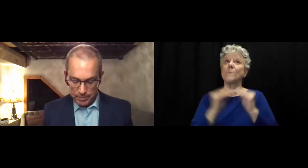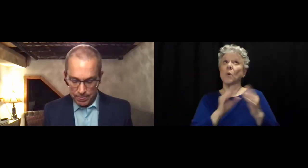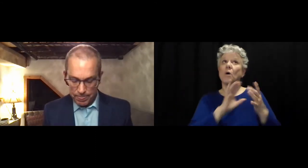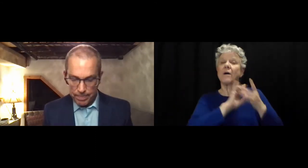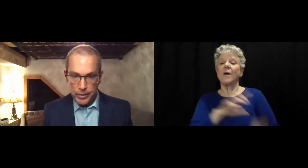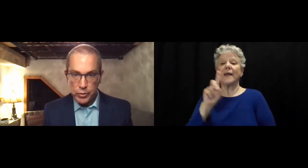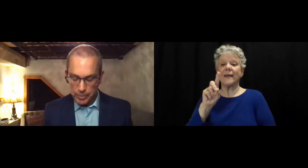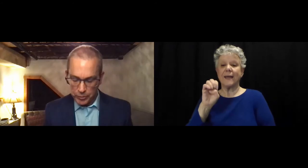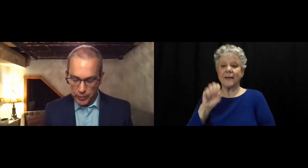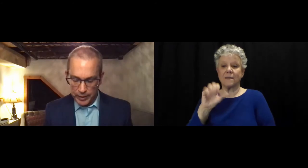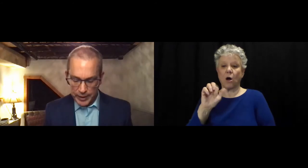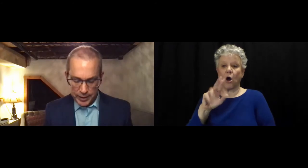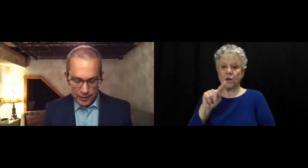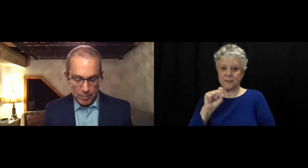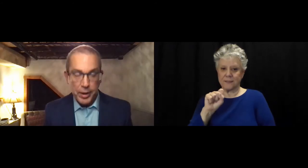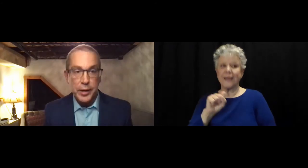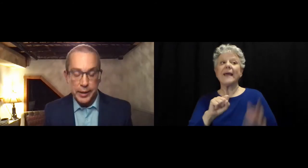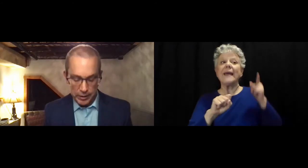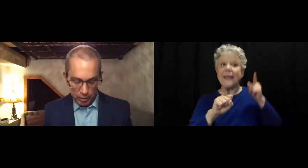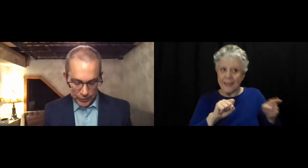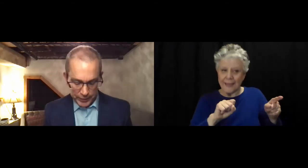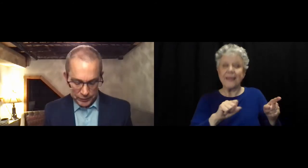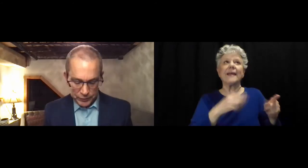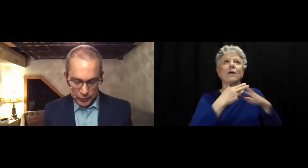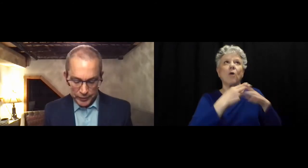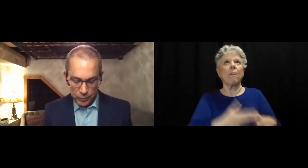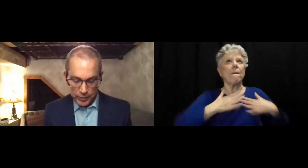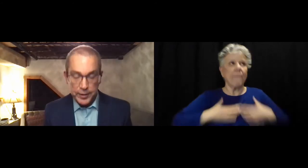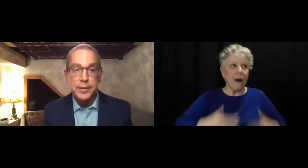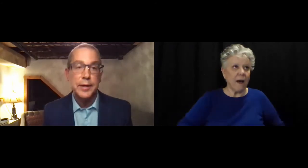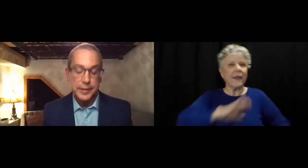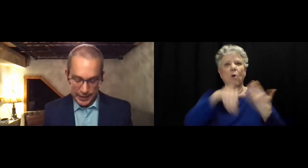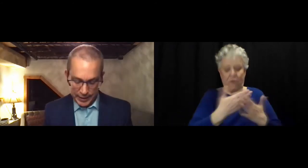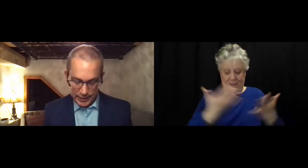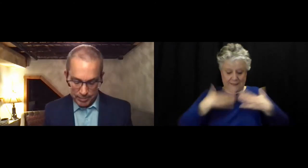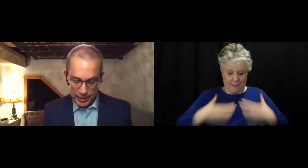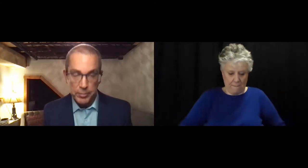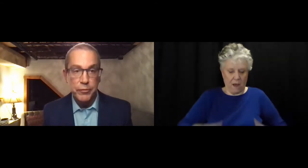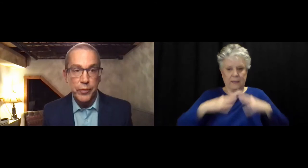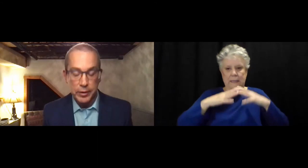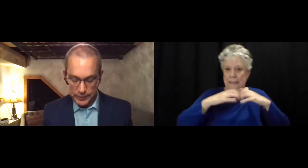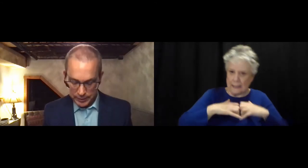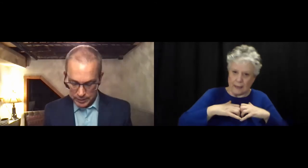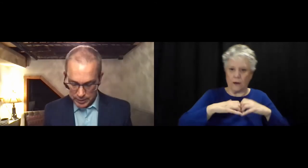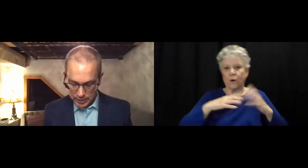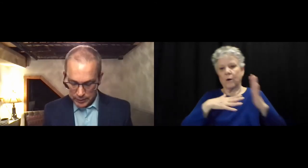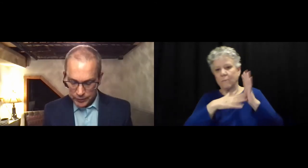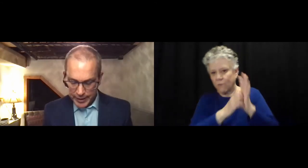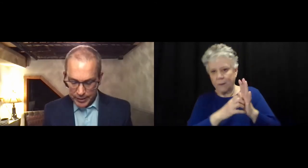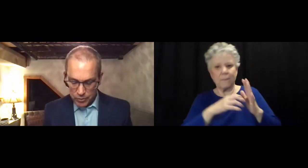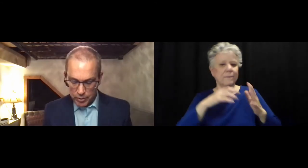Descartes, who both relegated the body and all things associated with it, decay, impairment, frailty,